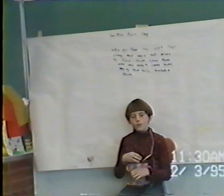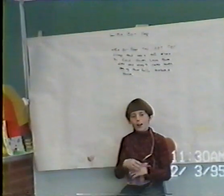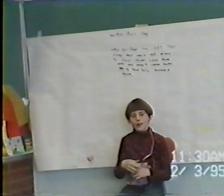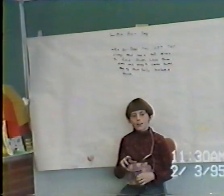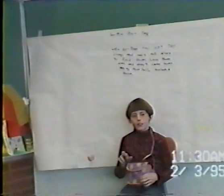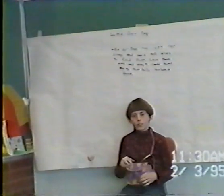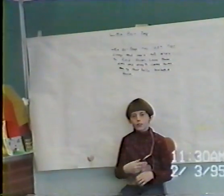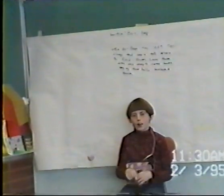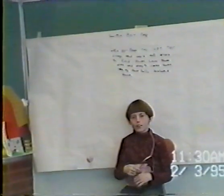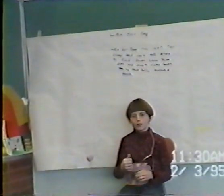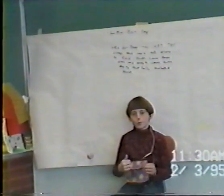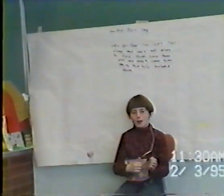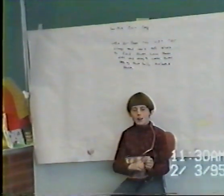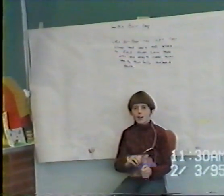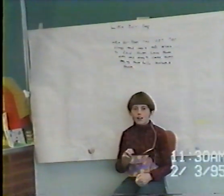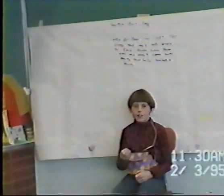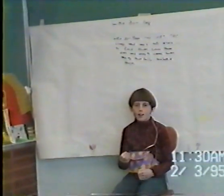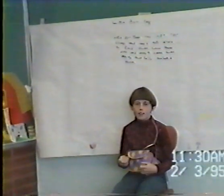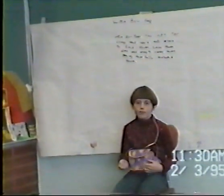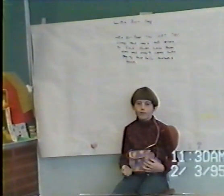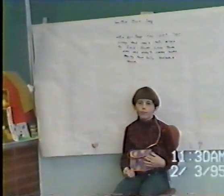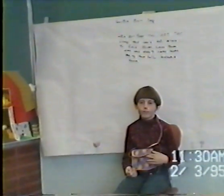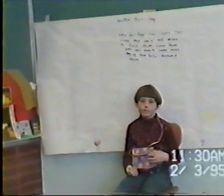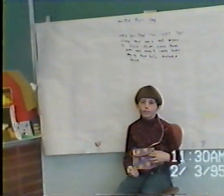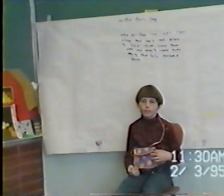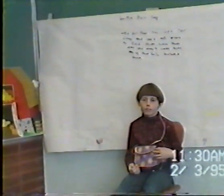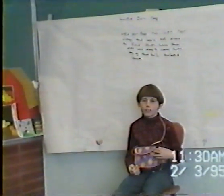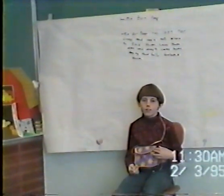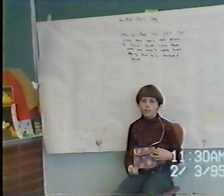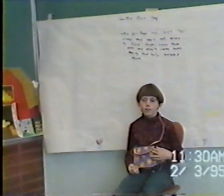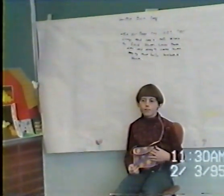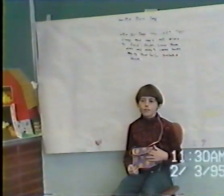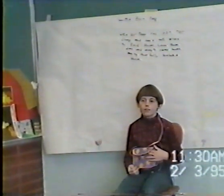home, wagging their tails behind them.